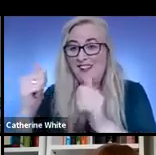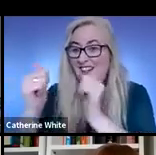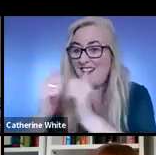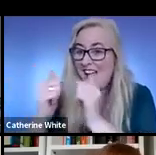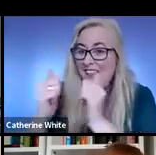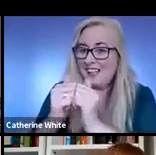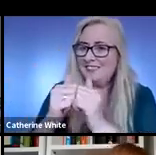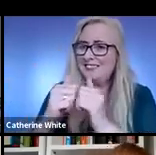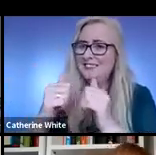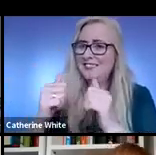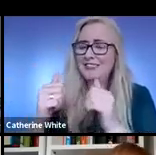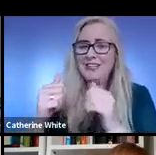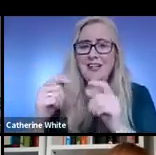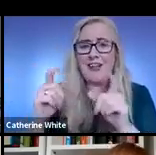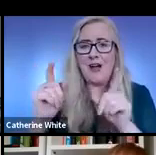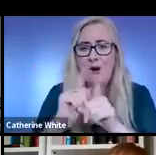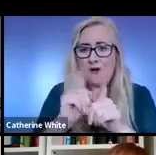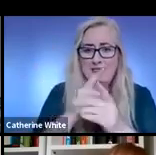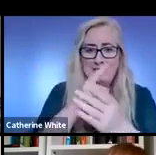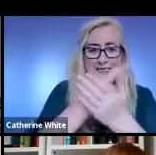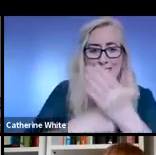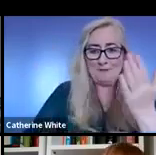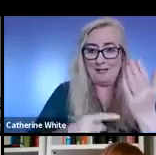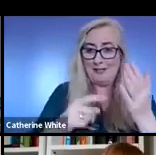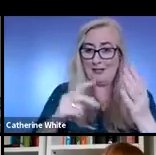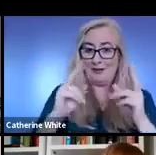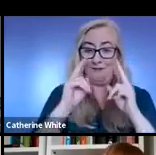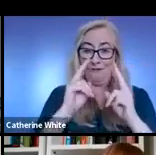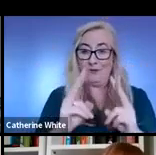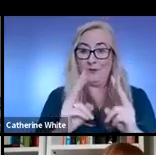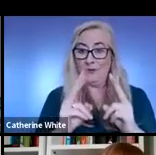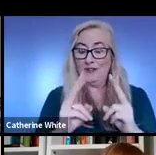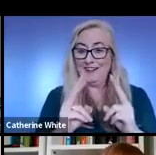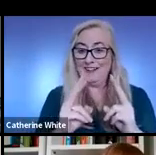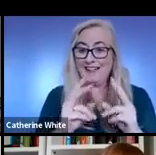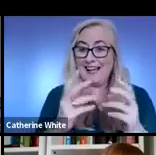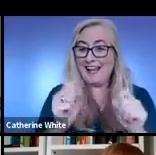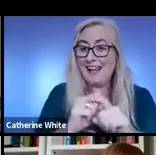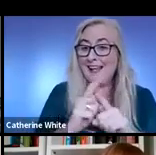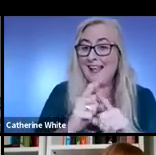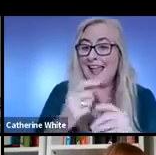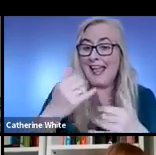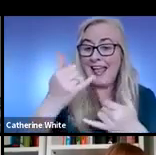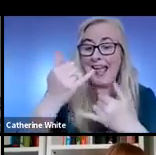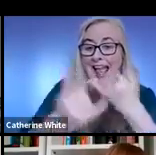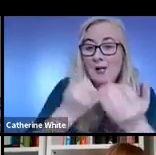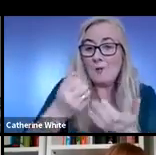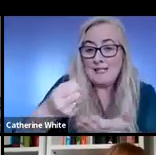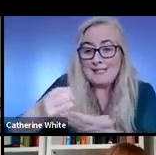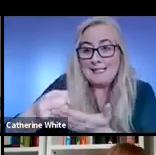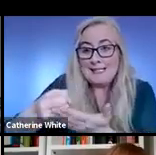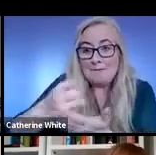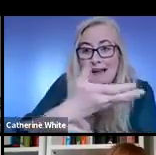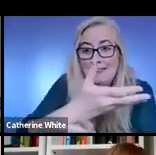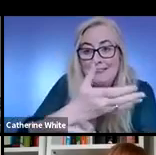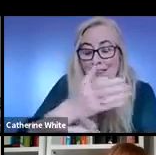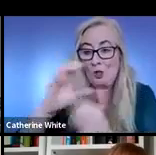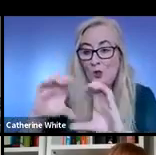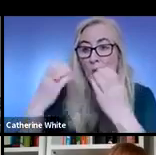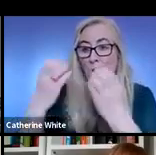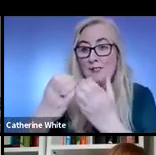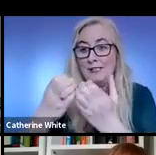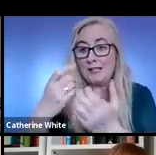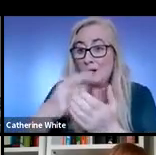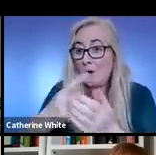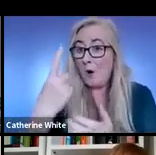sense from the disability community perspective, that the annual salary, kind of the annual spending power of the disability community globally is